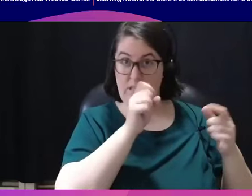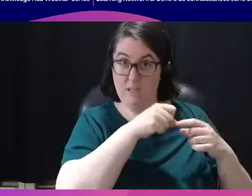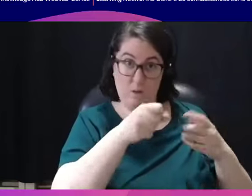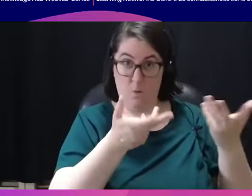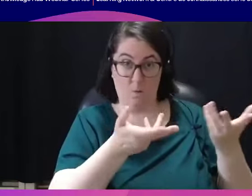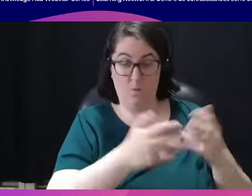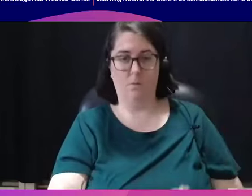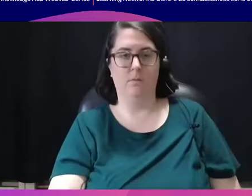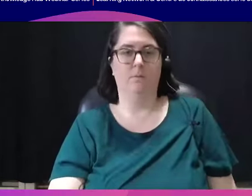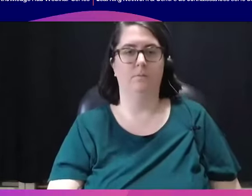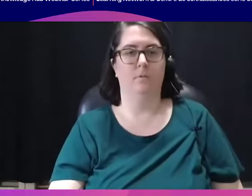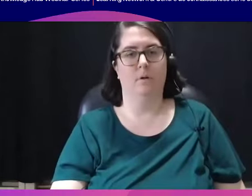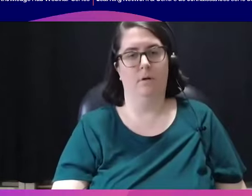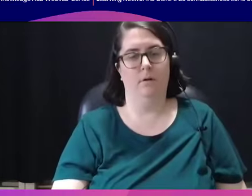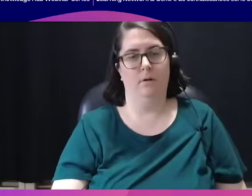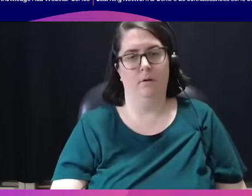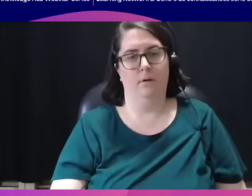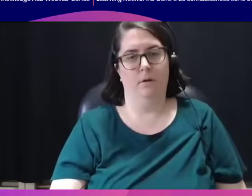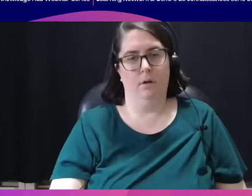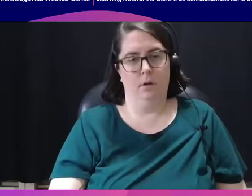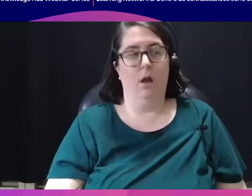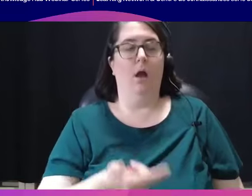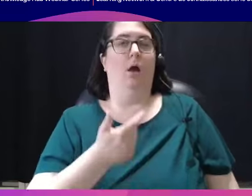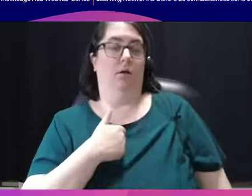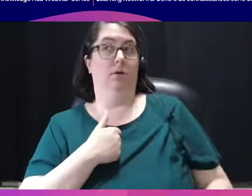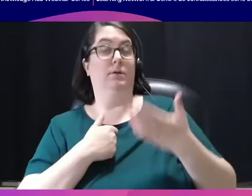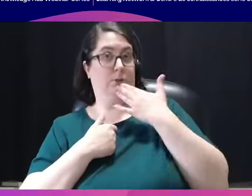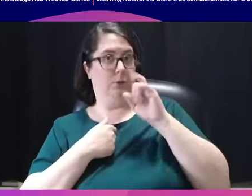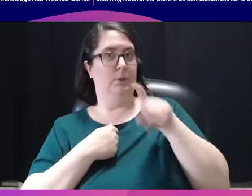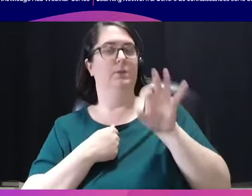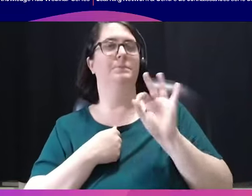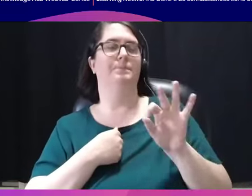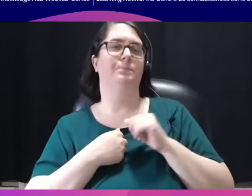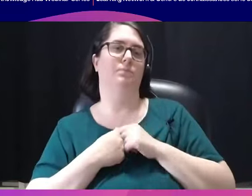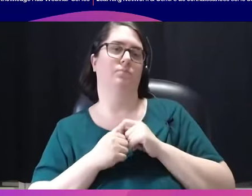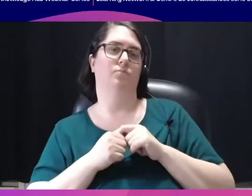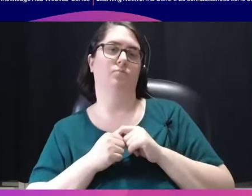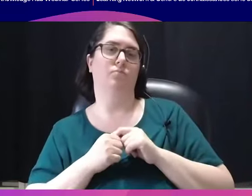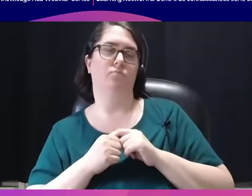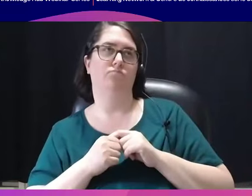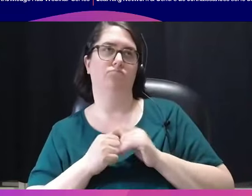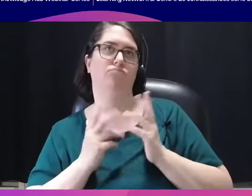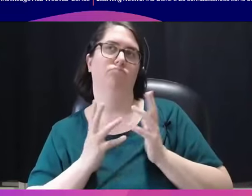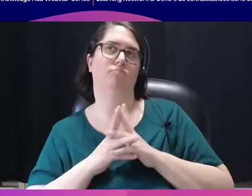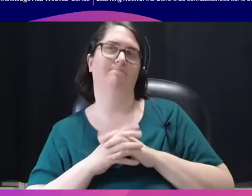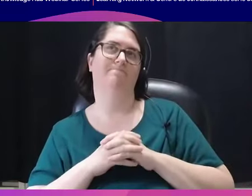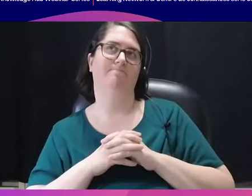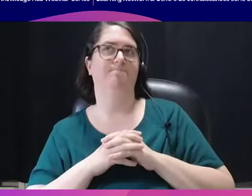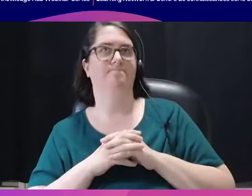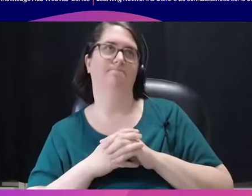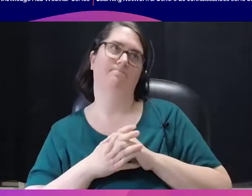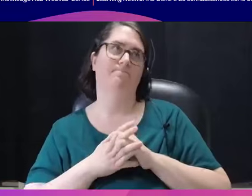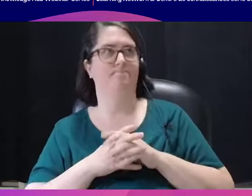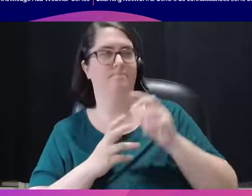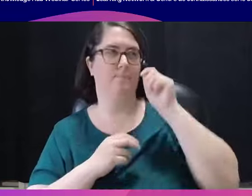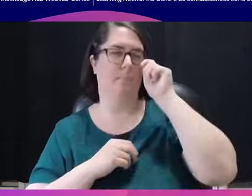Yeah, thank you for that question. I think it's often, and I think